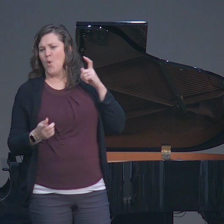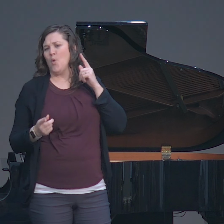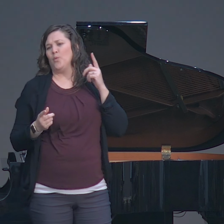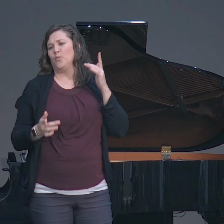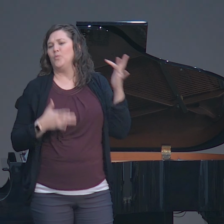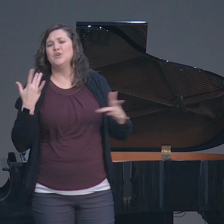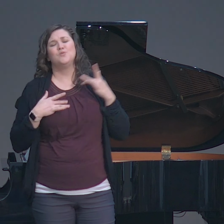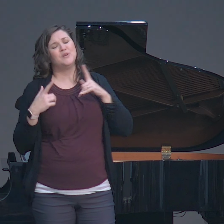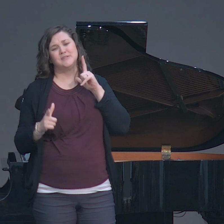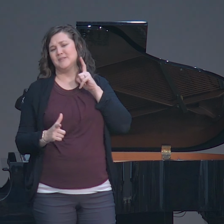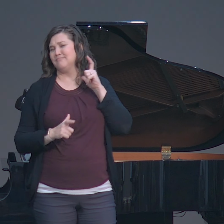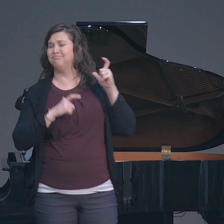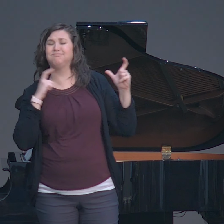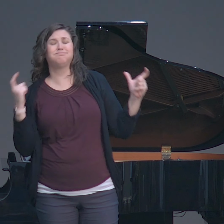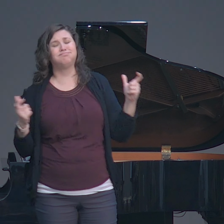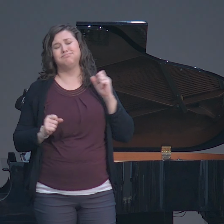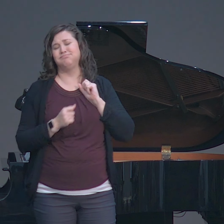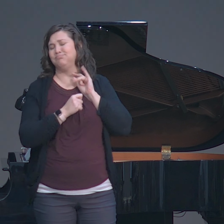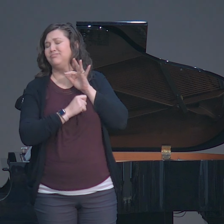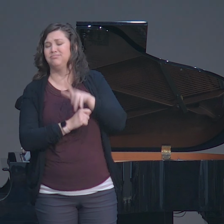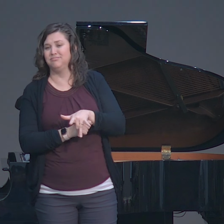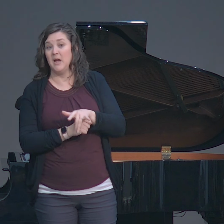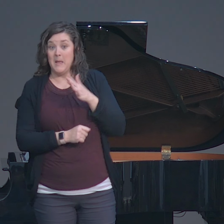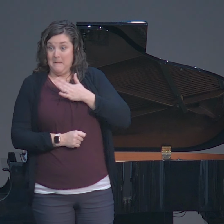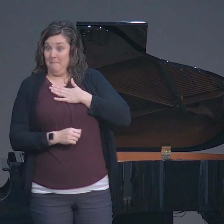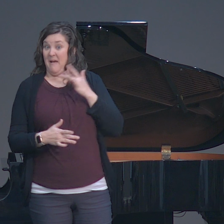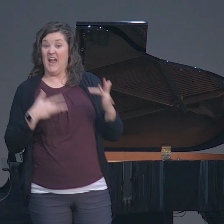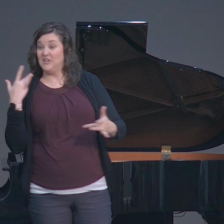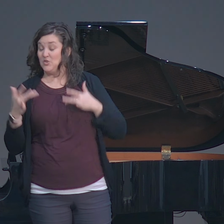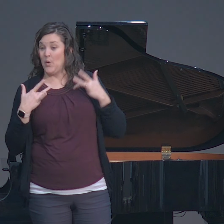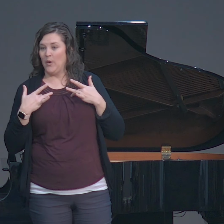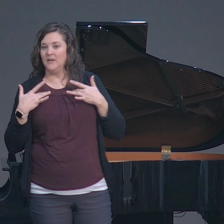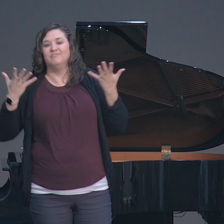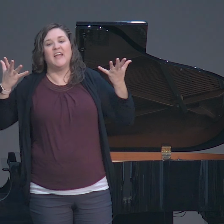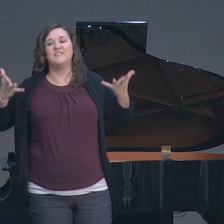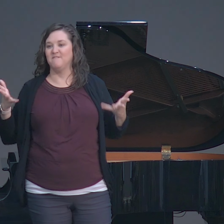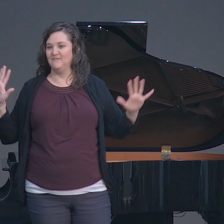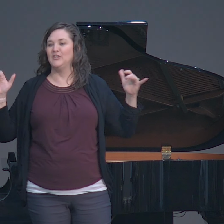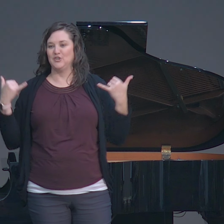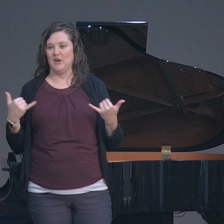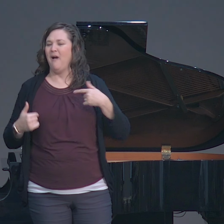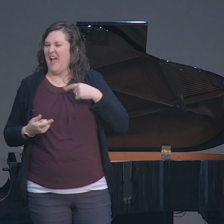voice. Therefore, this joy of mine is now complete.